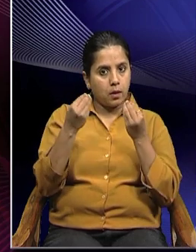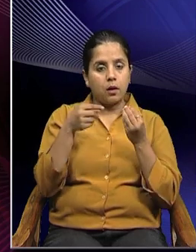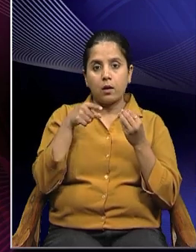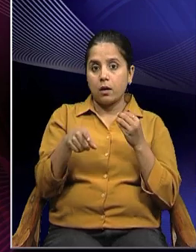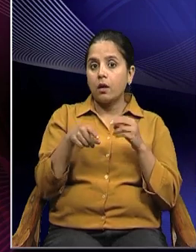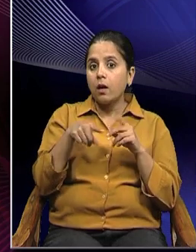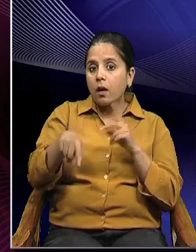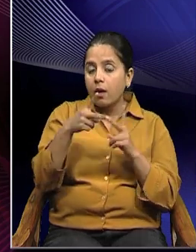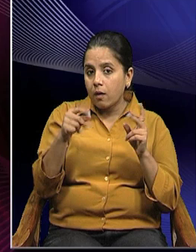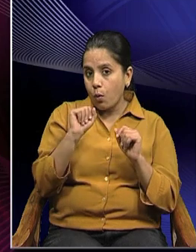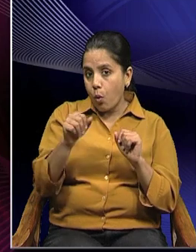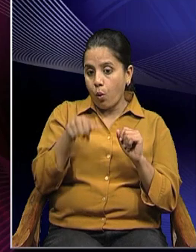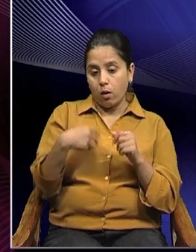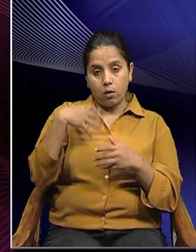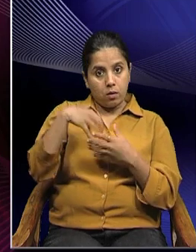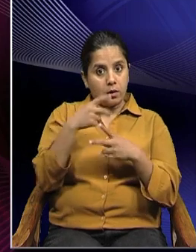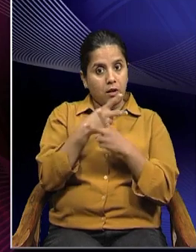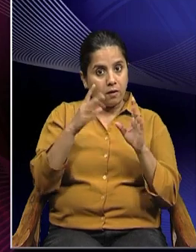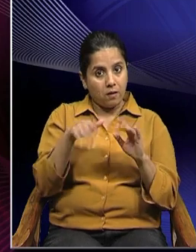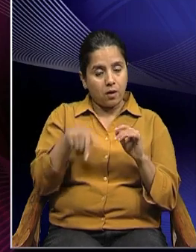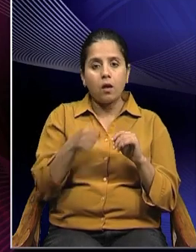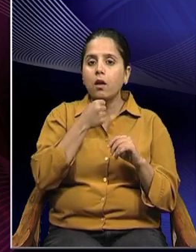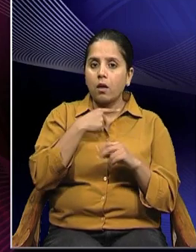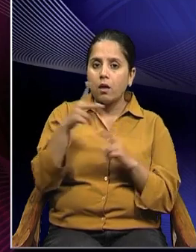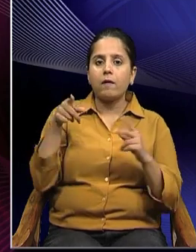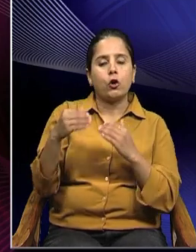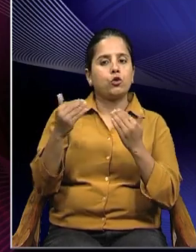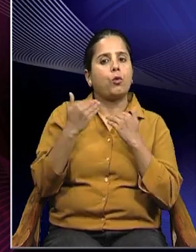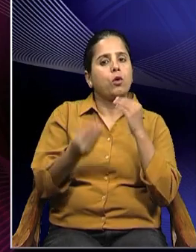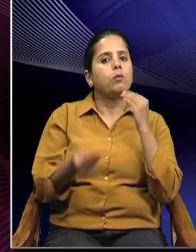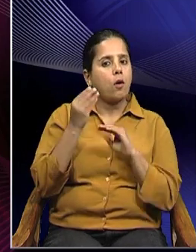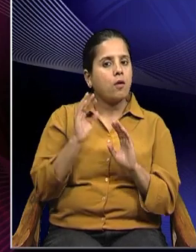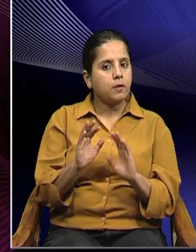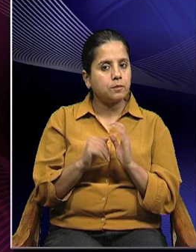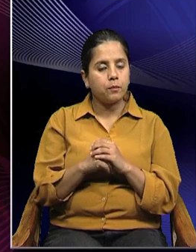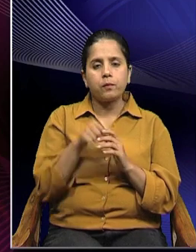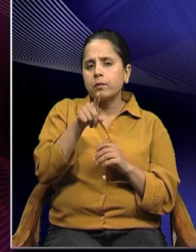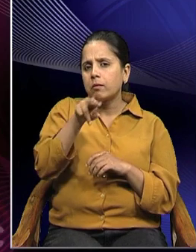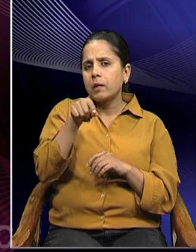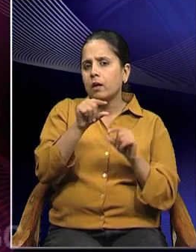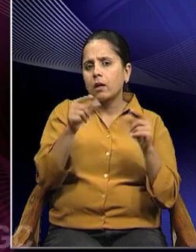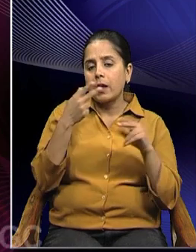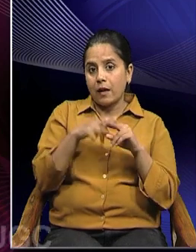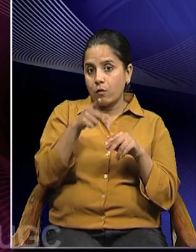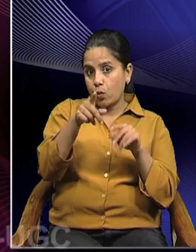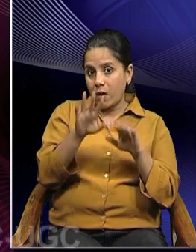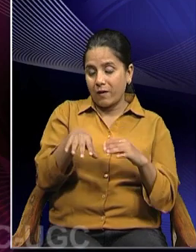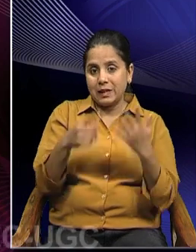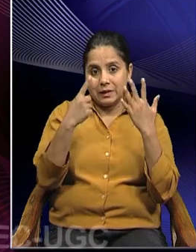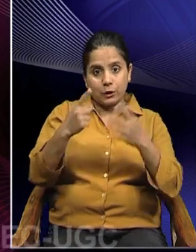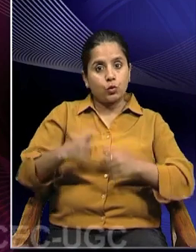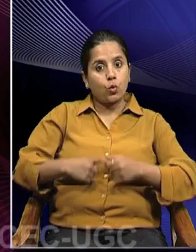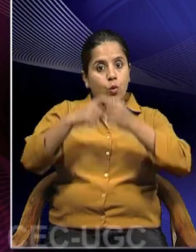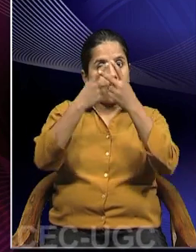Ete Yatra Vartane Tatra Deva Sahayakarta. Which means if you have these 6